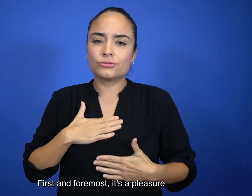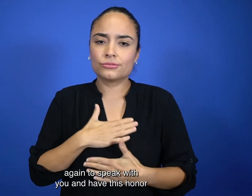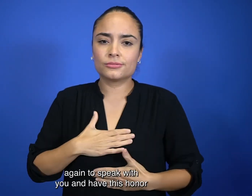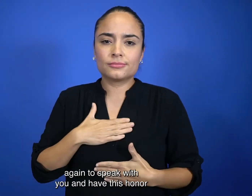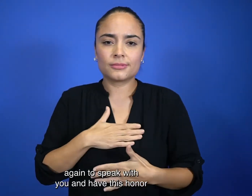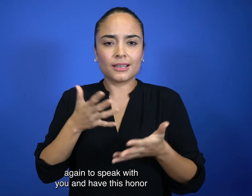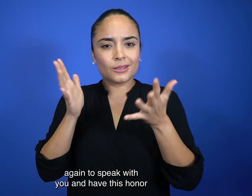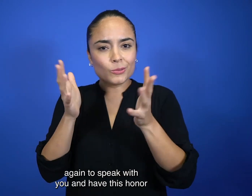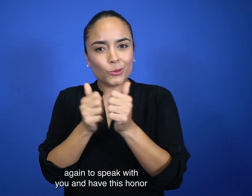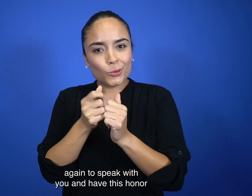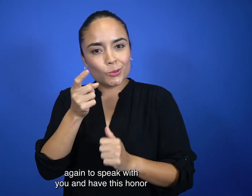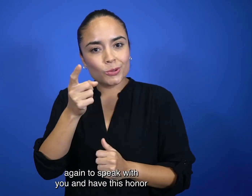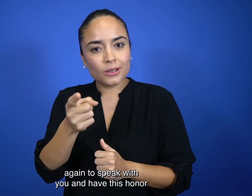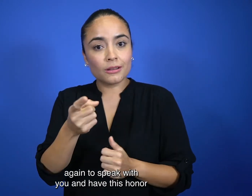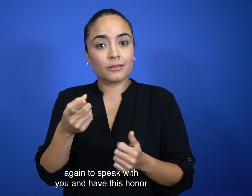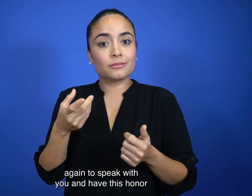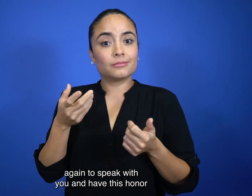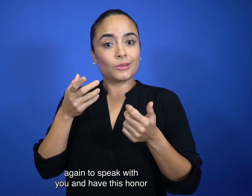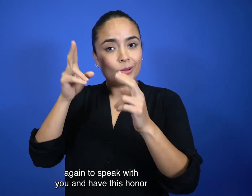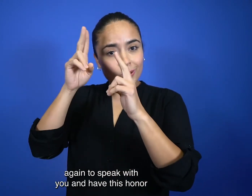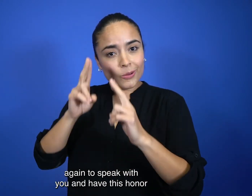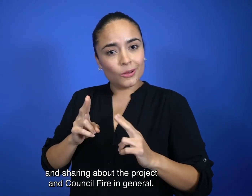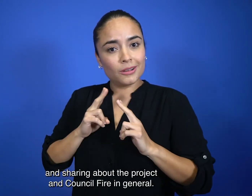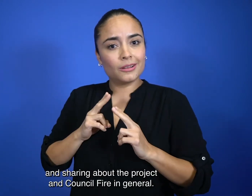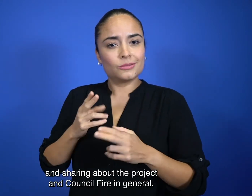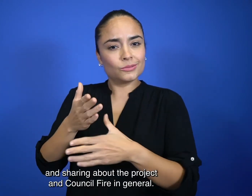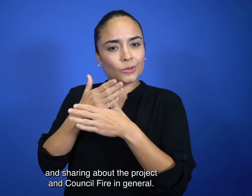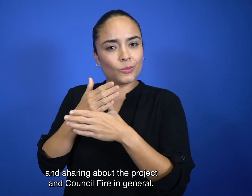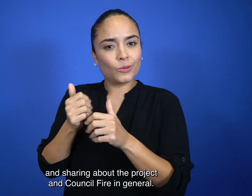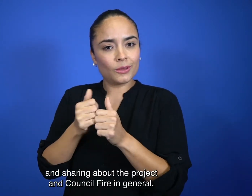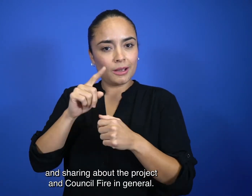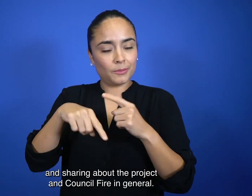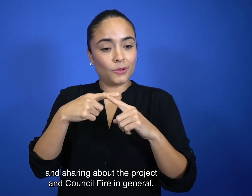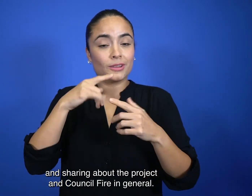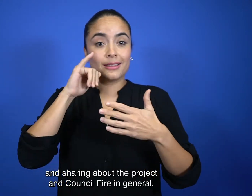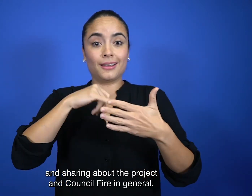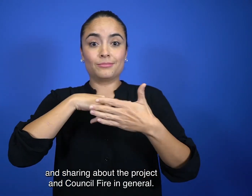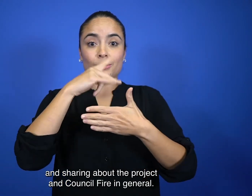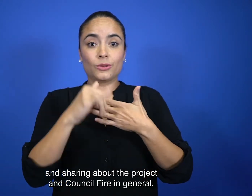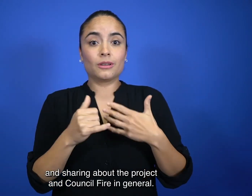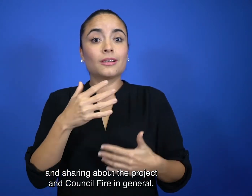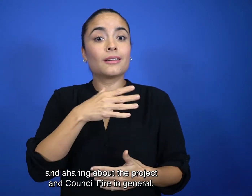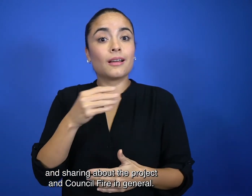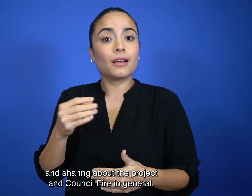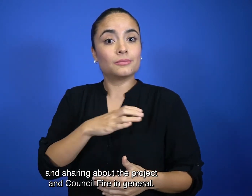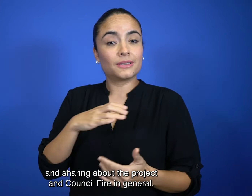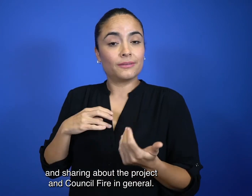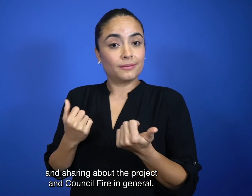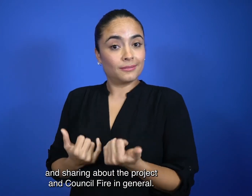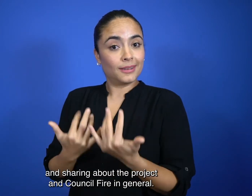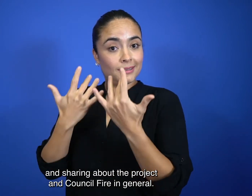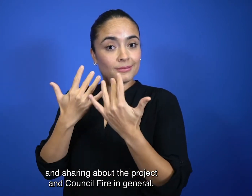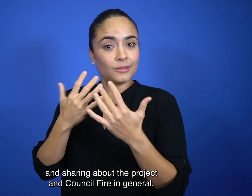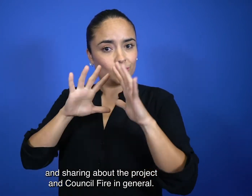again to speak with you and have this honor and sharing about the project and Council Fire in general.